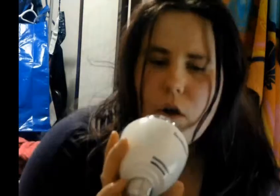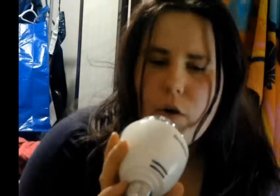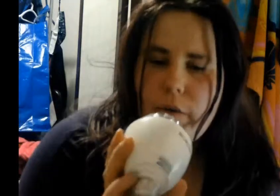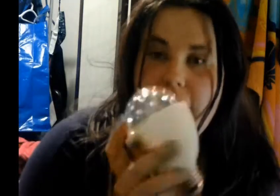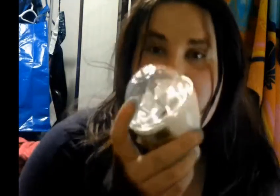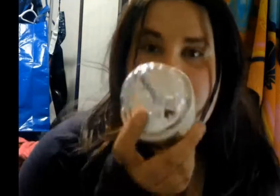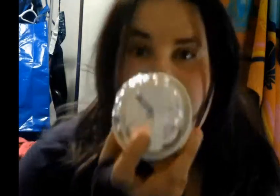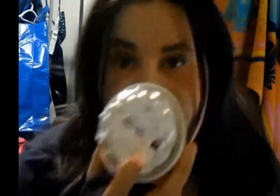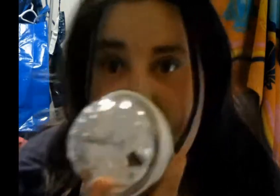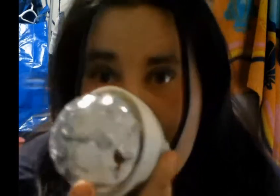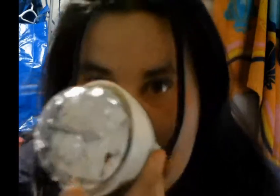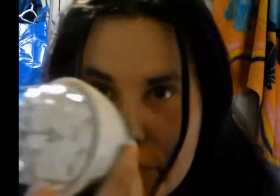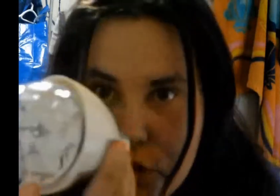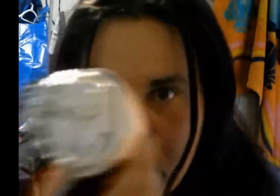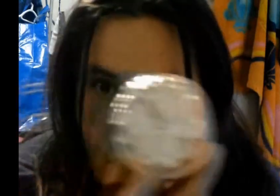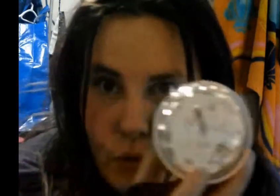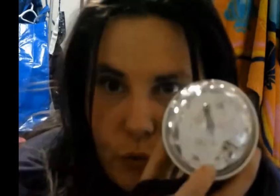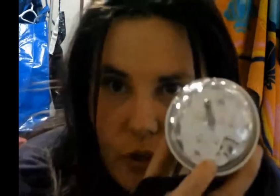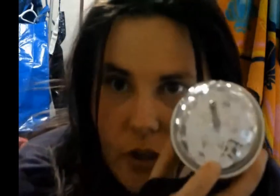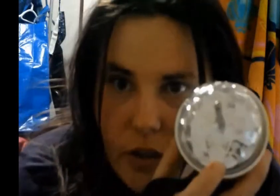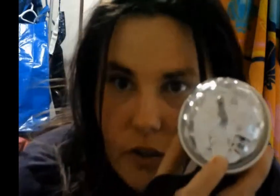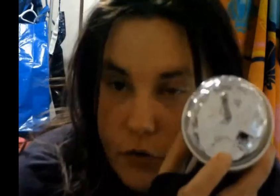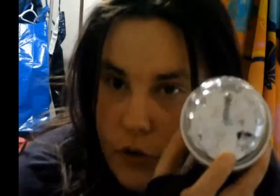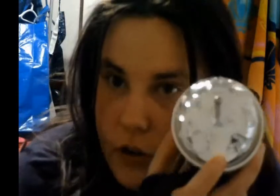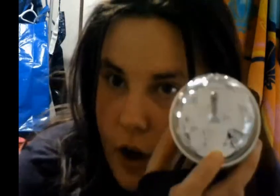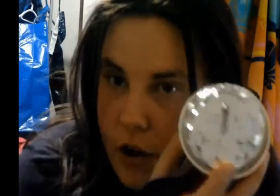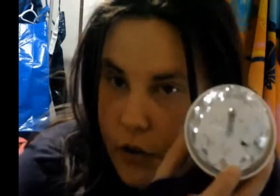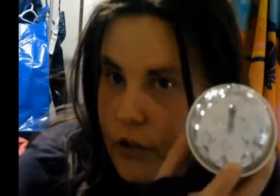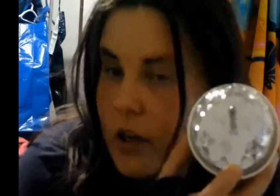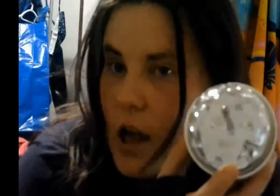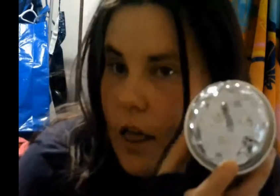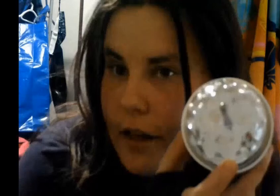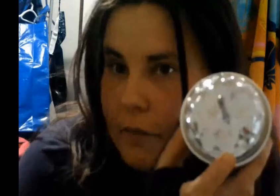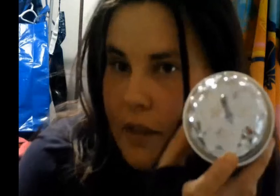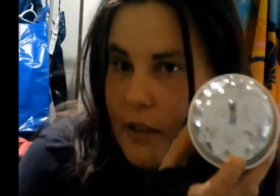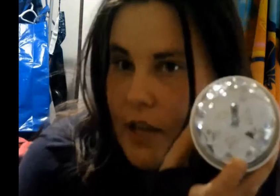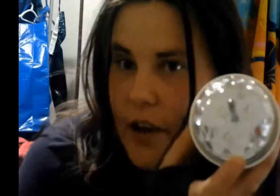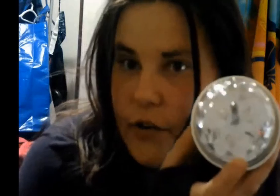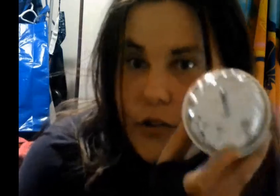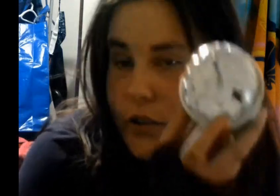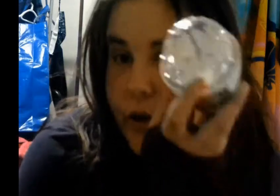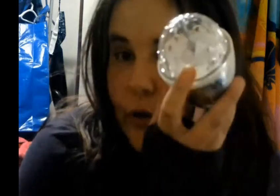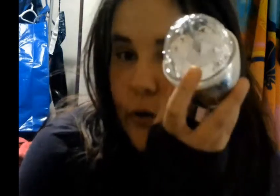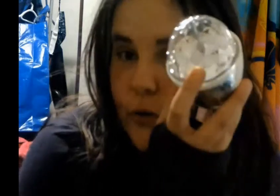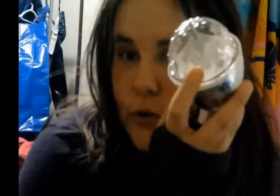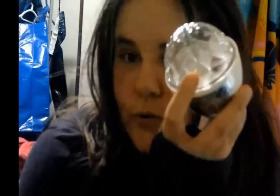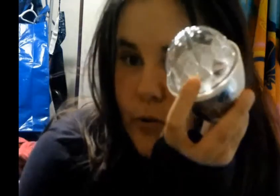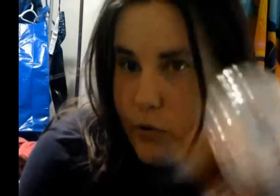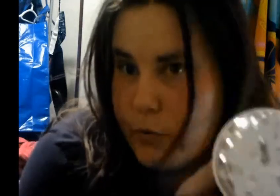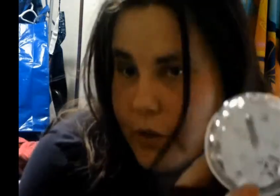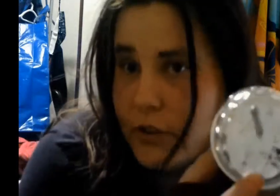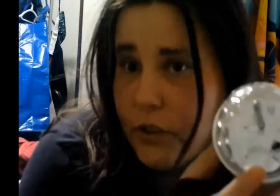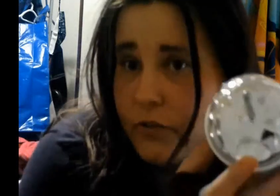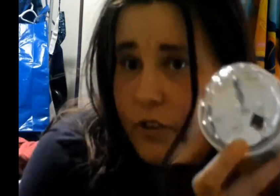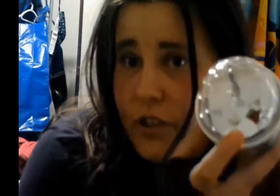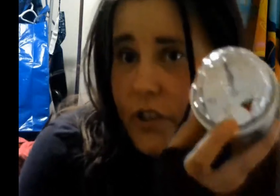What actually is in here is 3 differently colored light emitting diodes, super energy